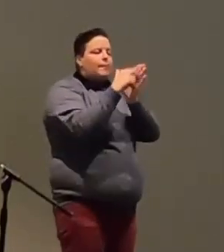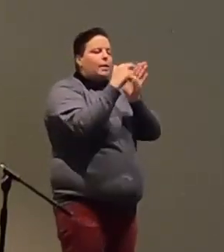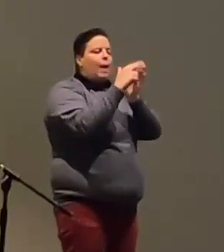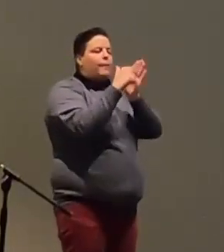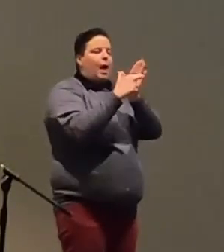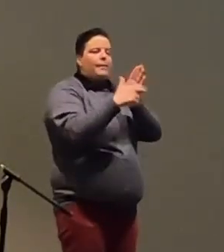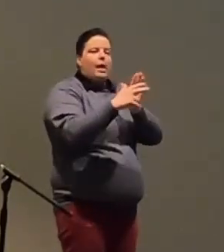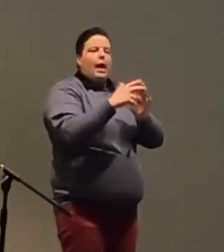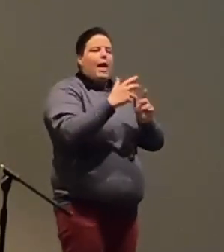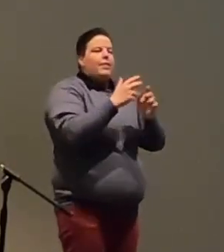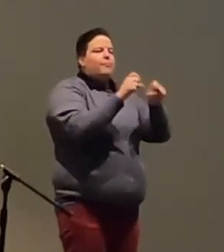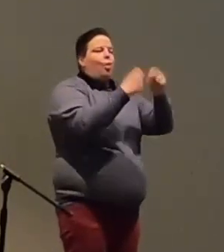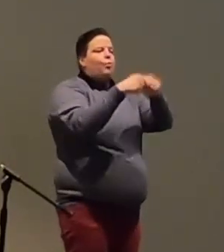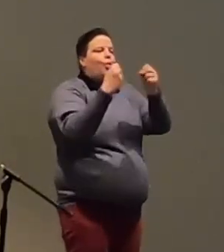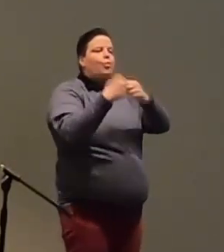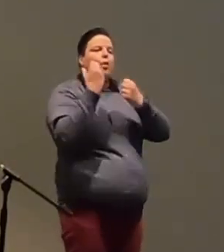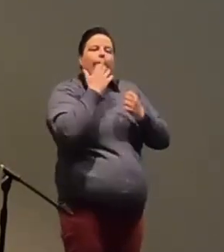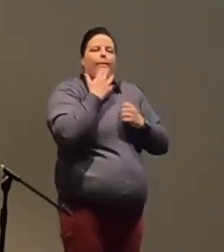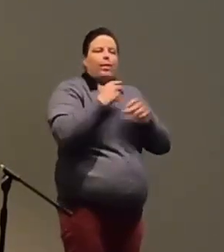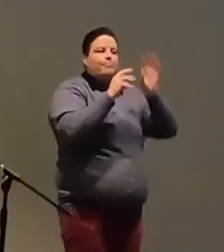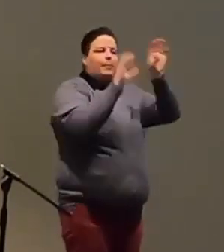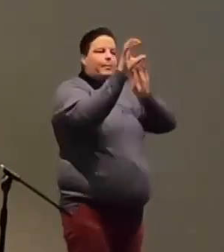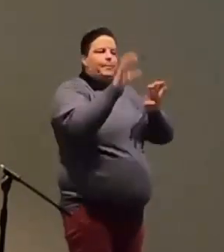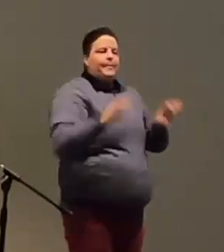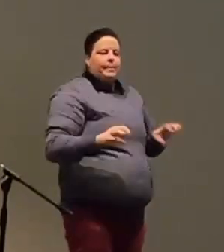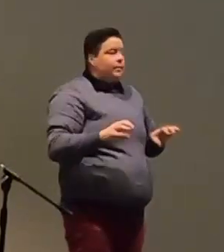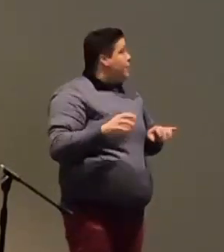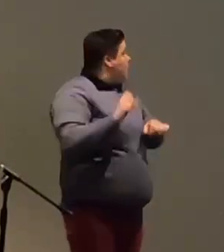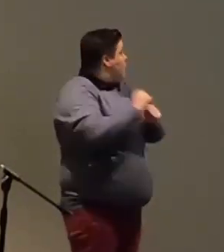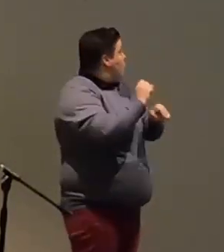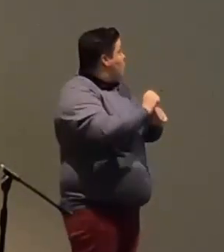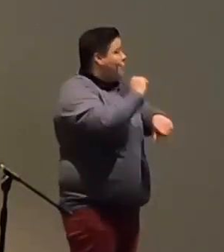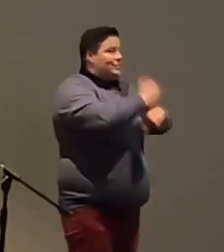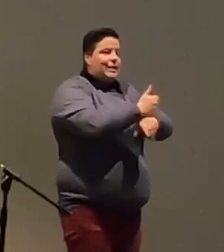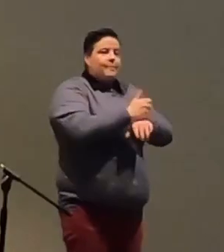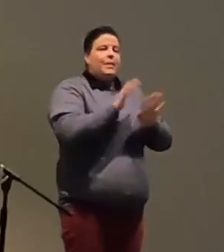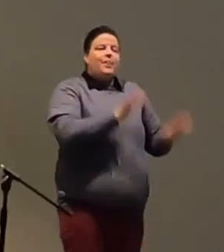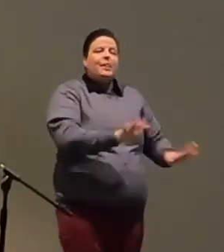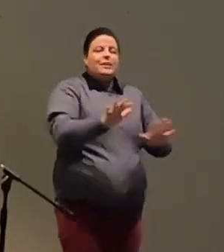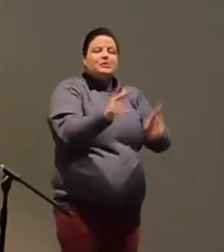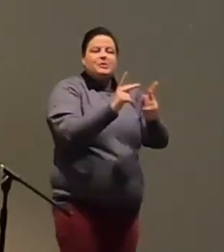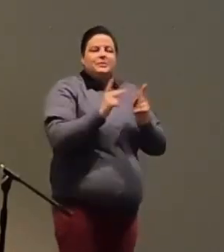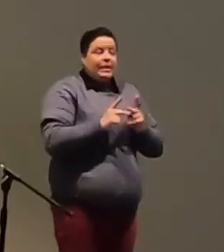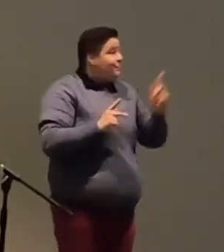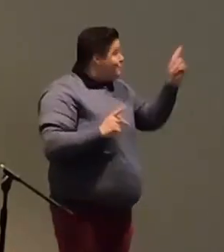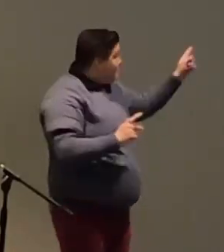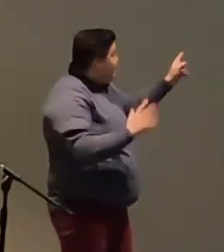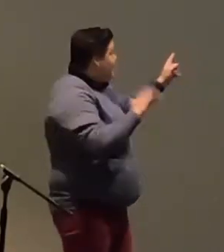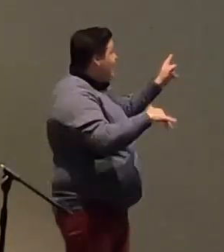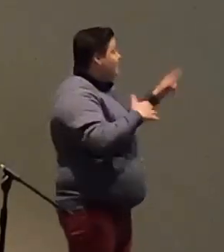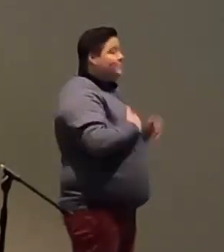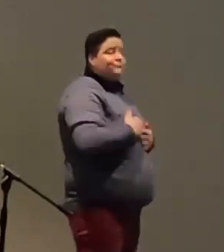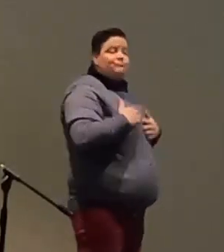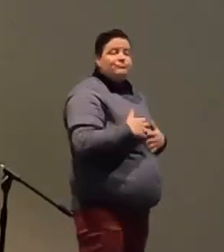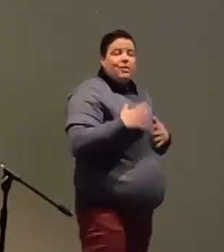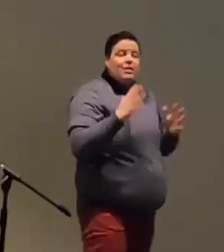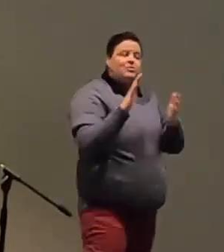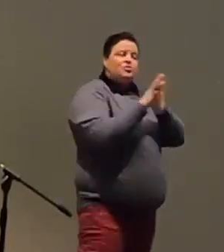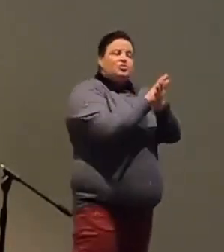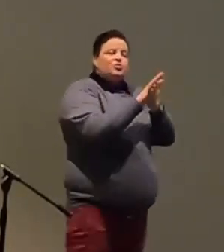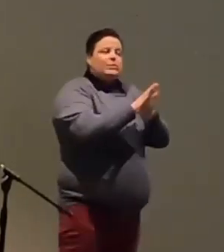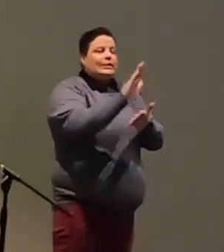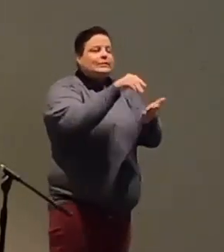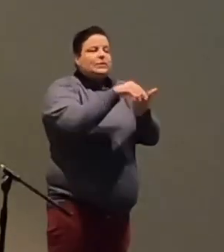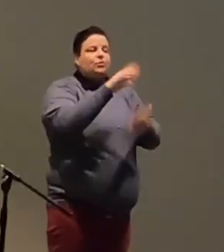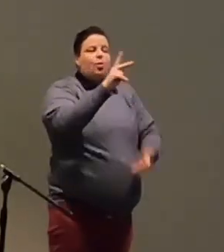broken swaths of color. His works are often set in leisure spaces, like you can see here. This is a crowded day in